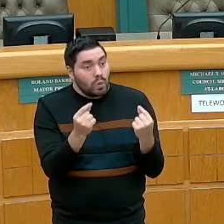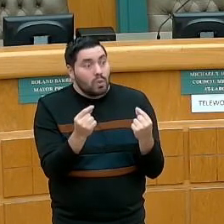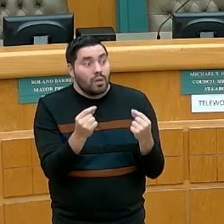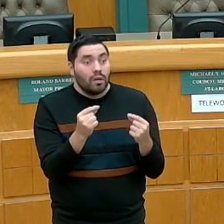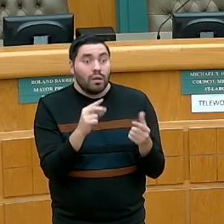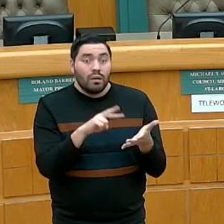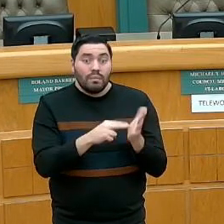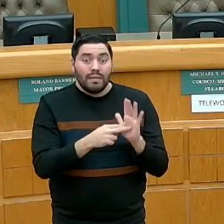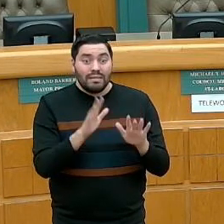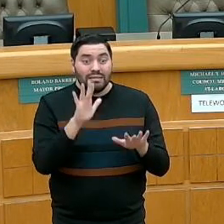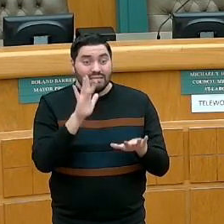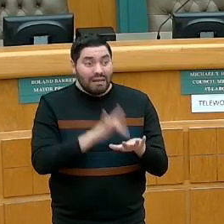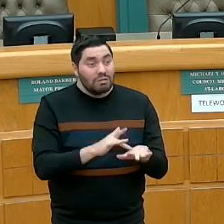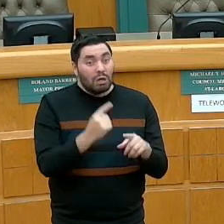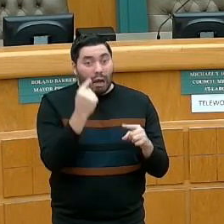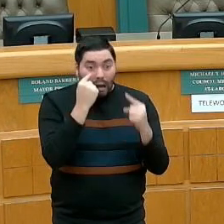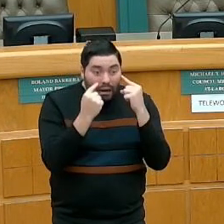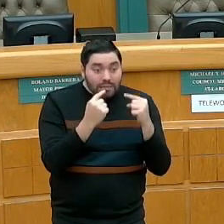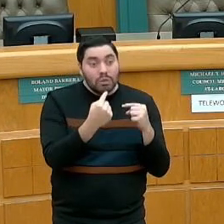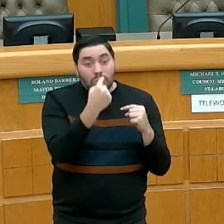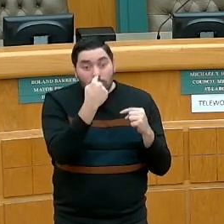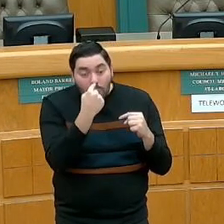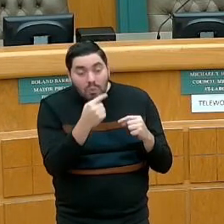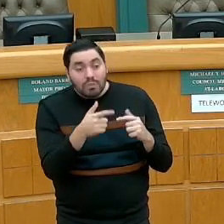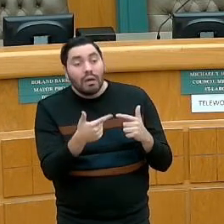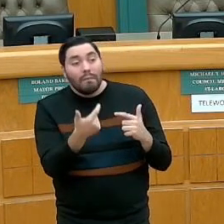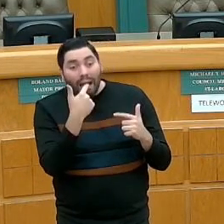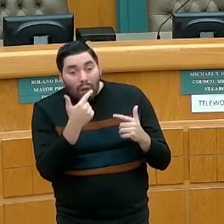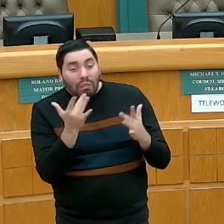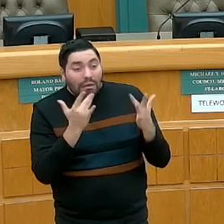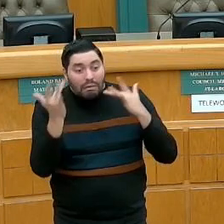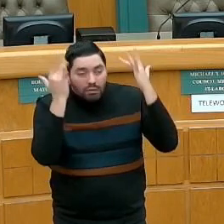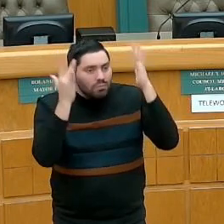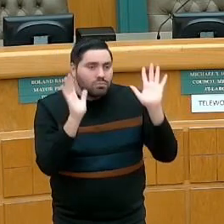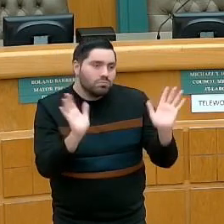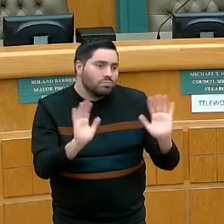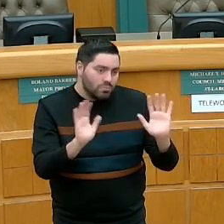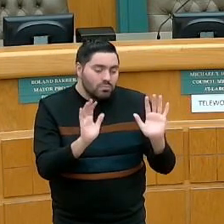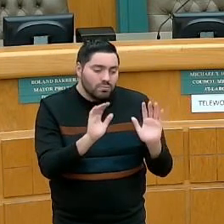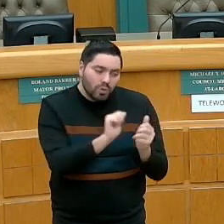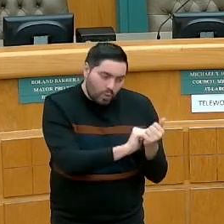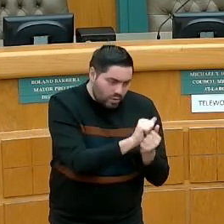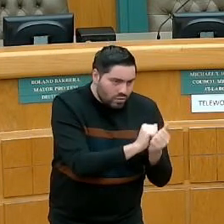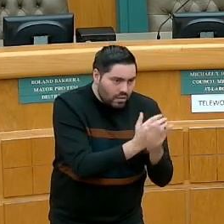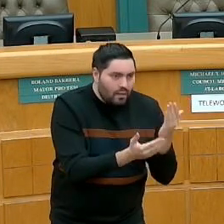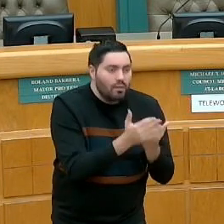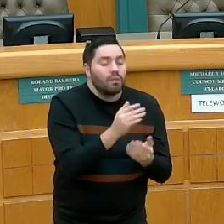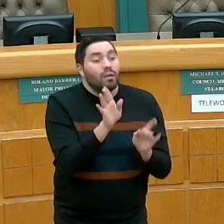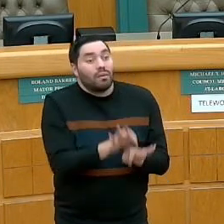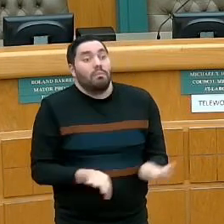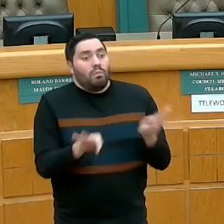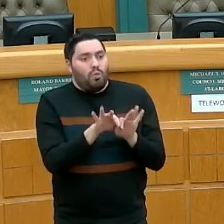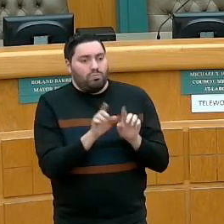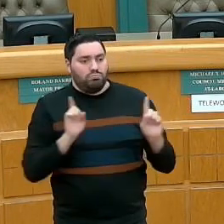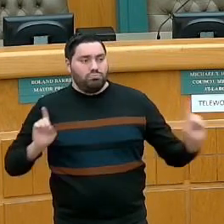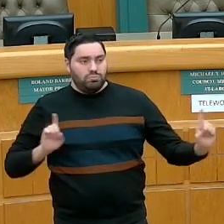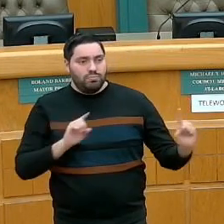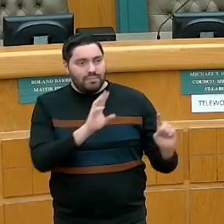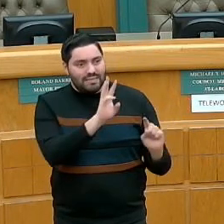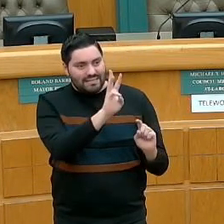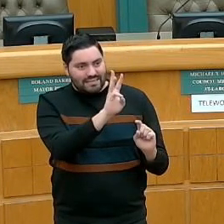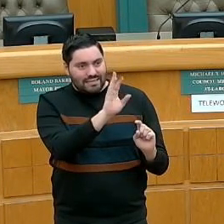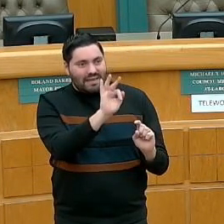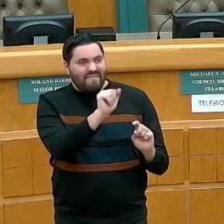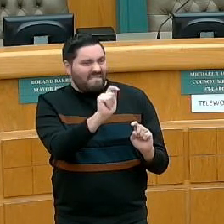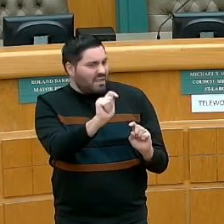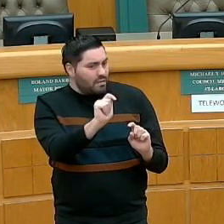our eyes, nose, or mouth with unwashed hands. And it's important to social distance 6 feet or more. That